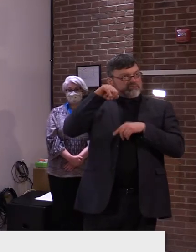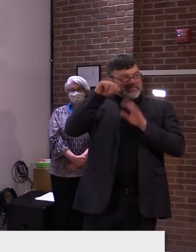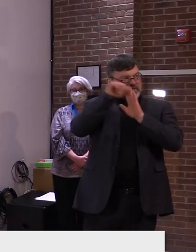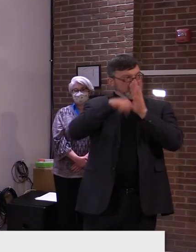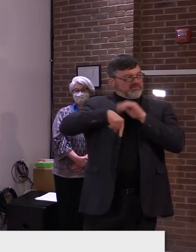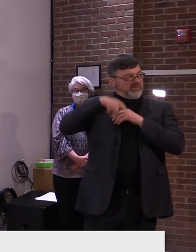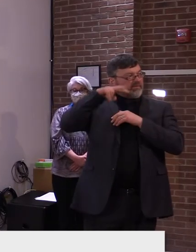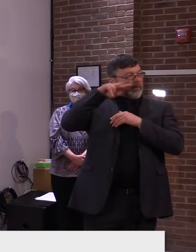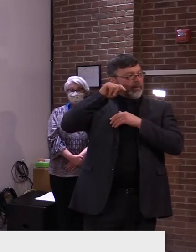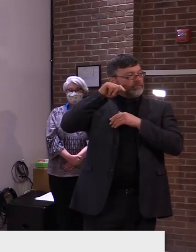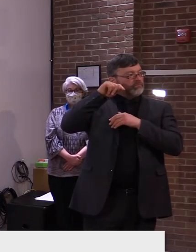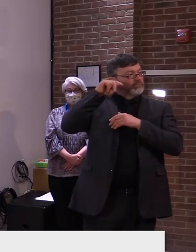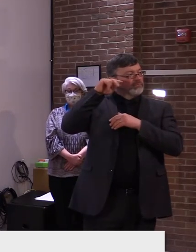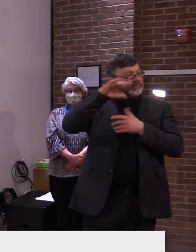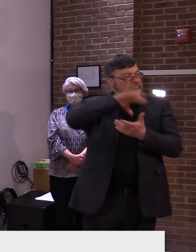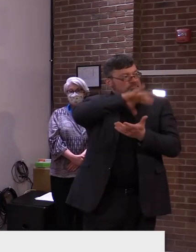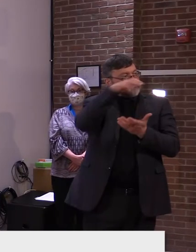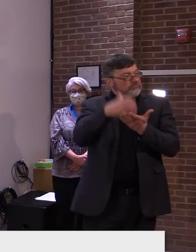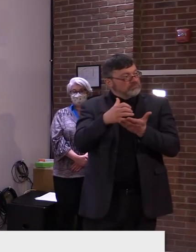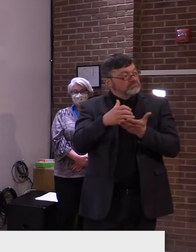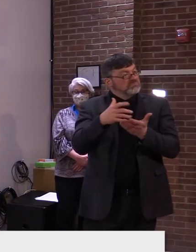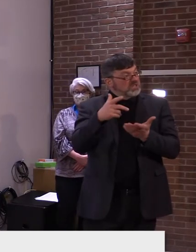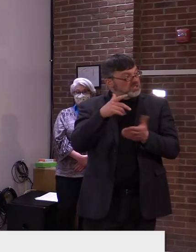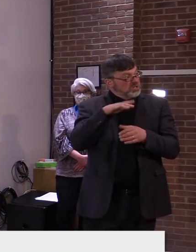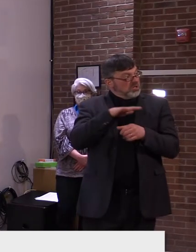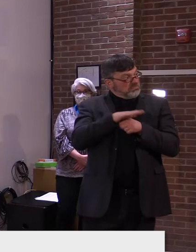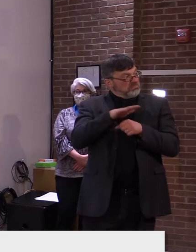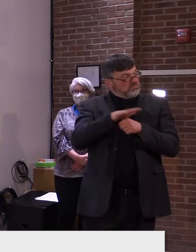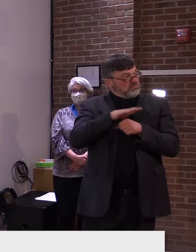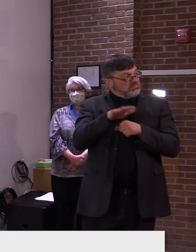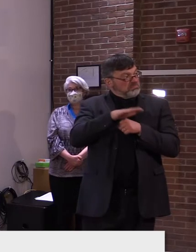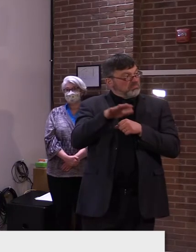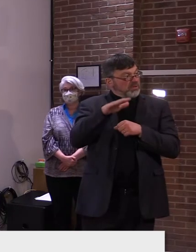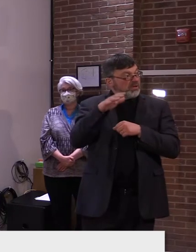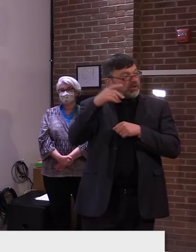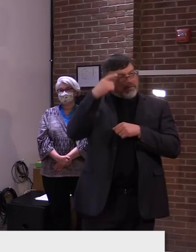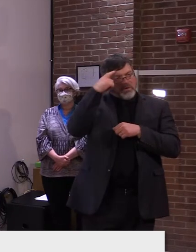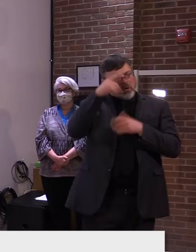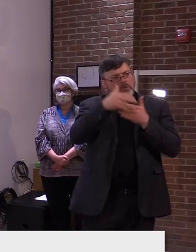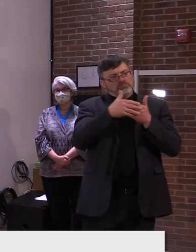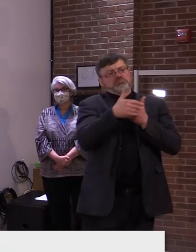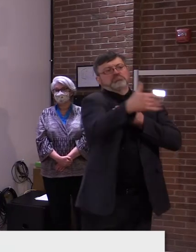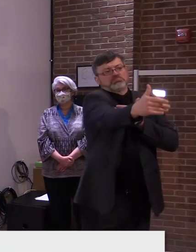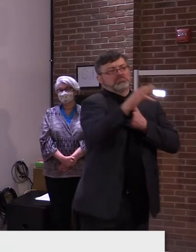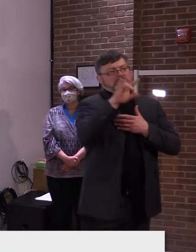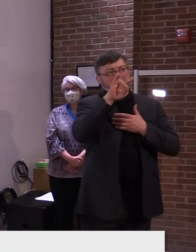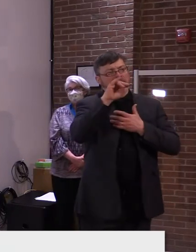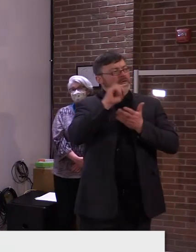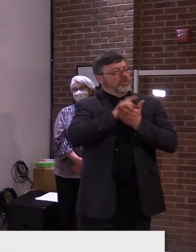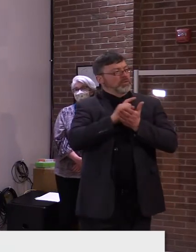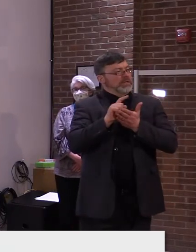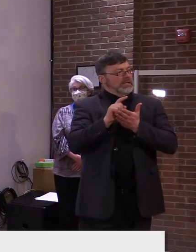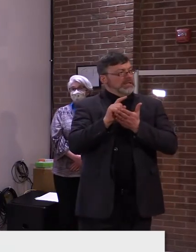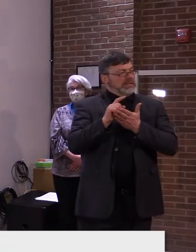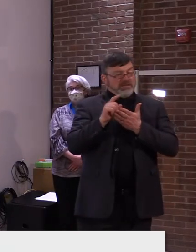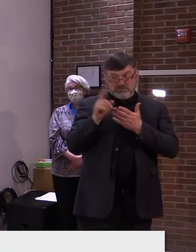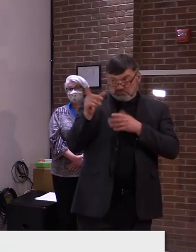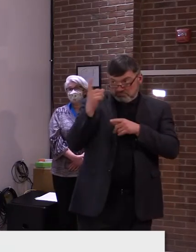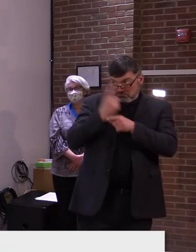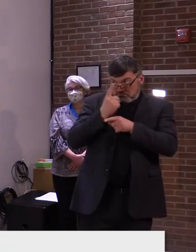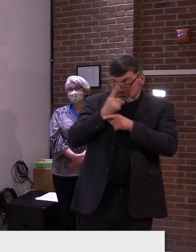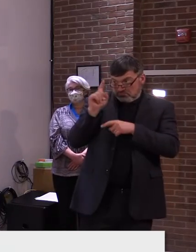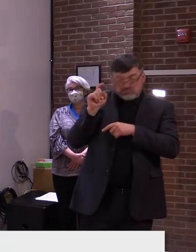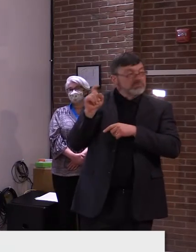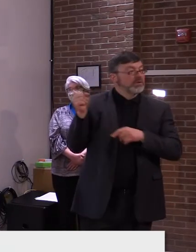70 weeks. So I assume you're probably not concerned about that. I'm not. You know, I watch that on a weekly